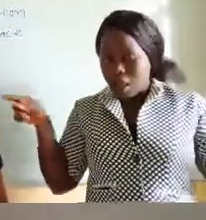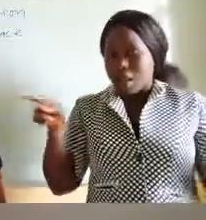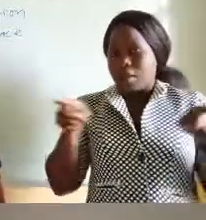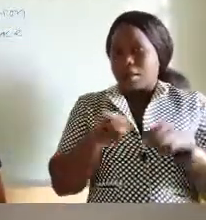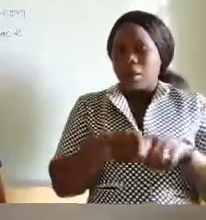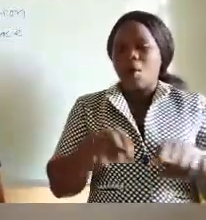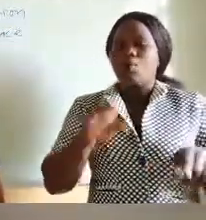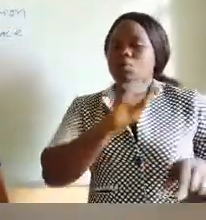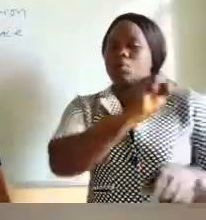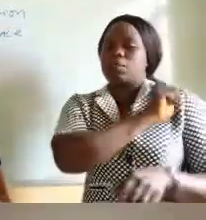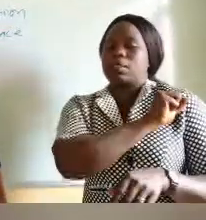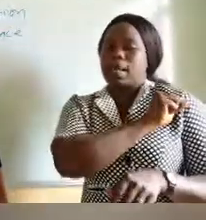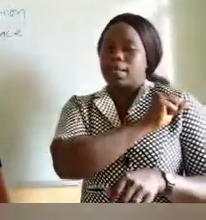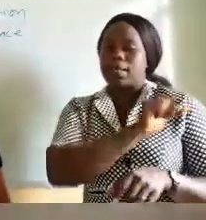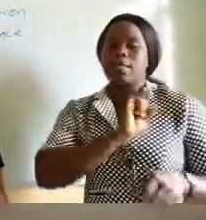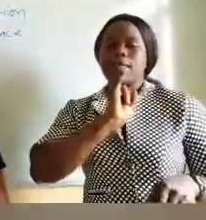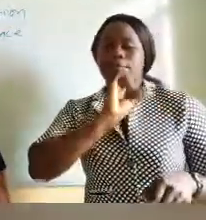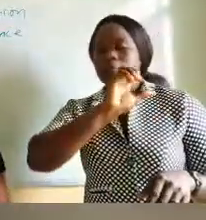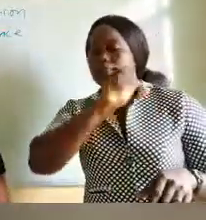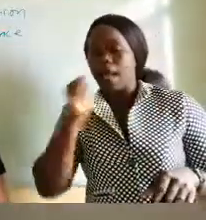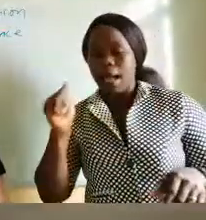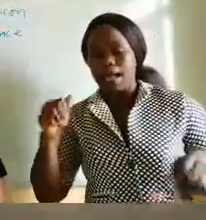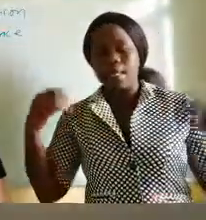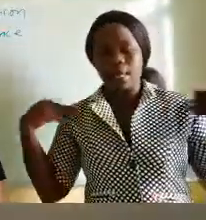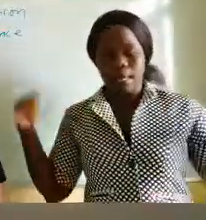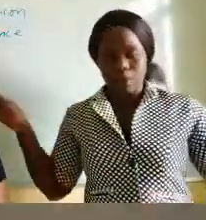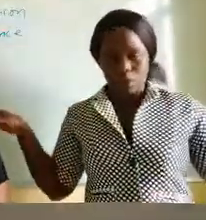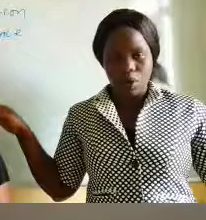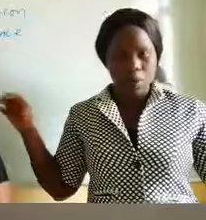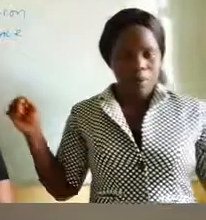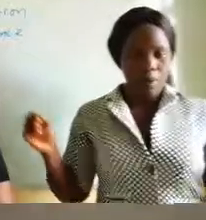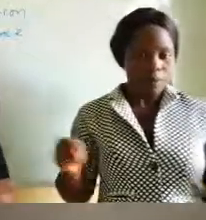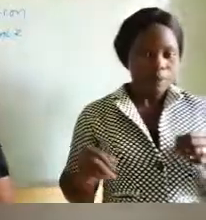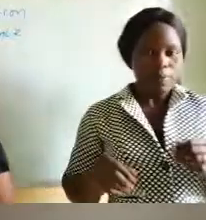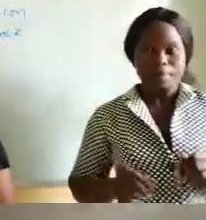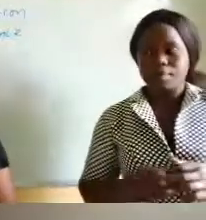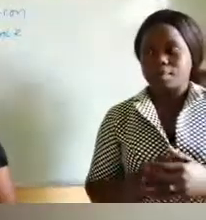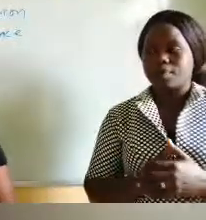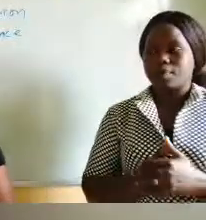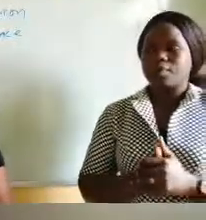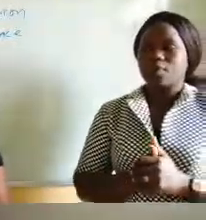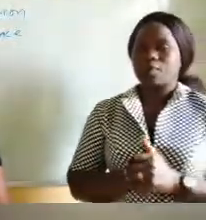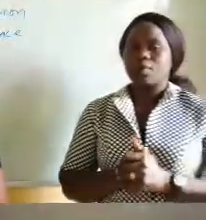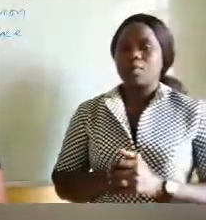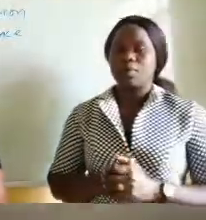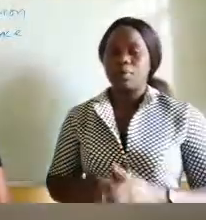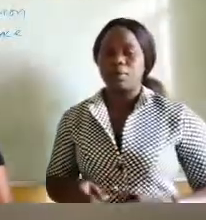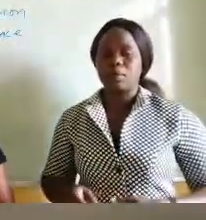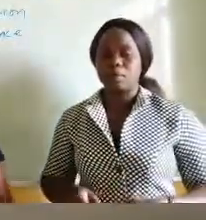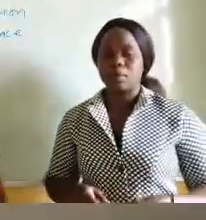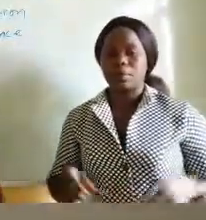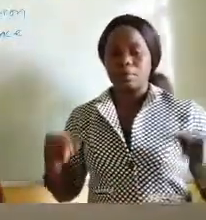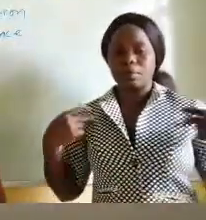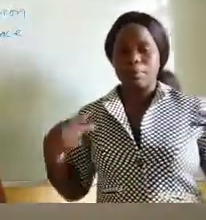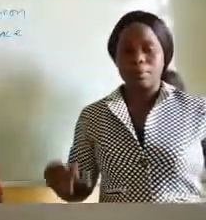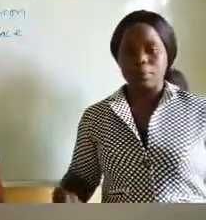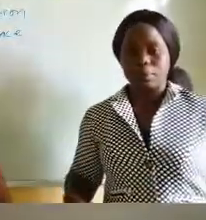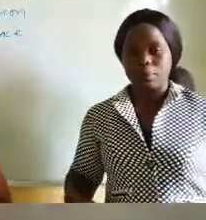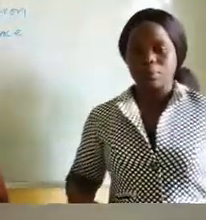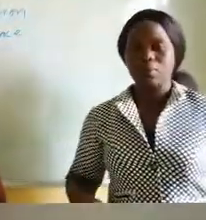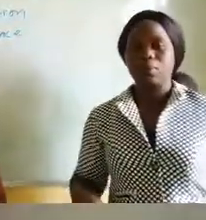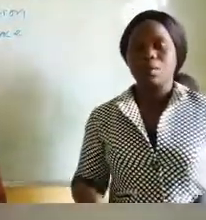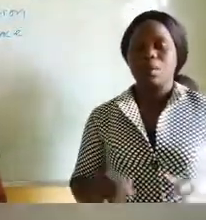an angel. Shade is an angel. Now, personification. What